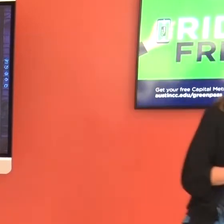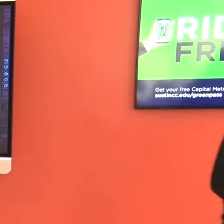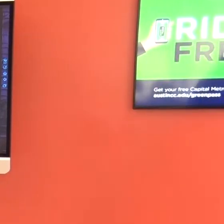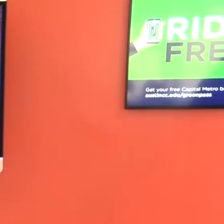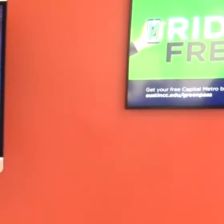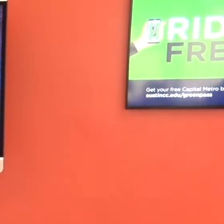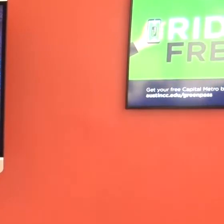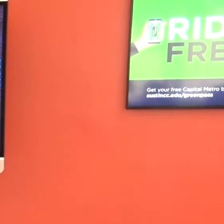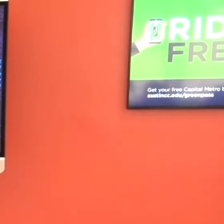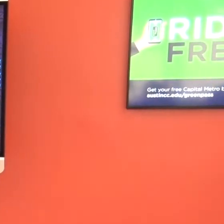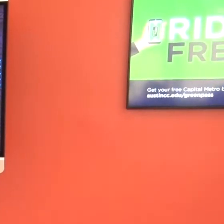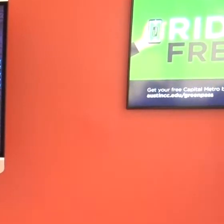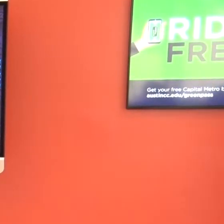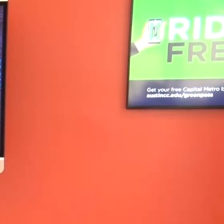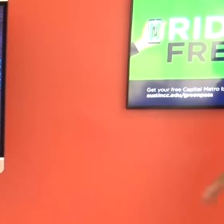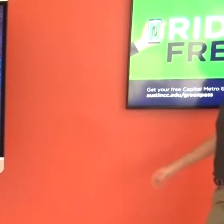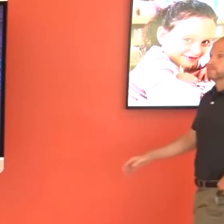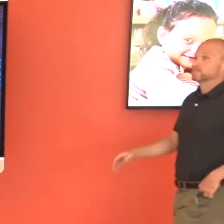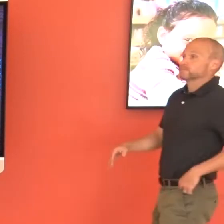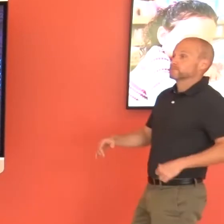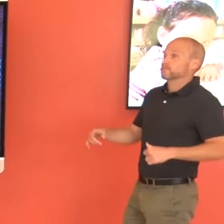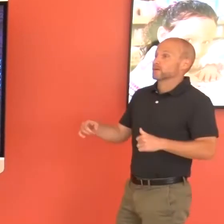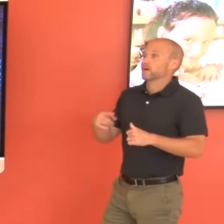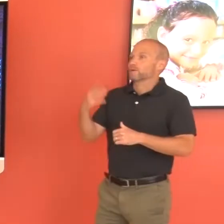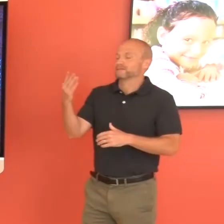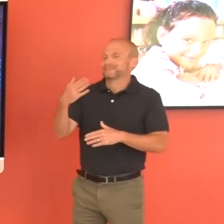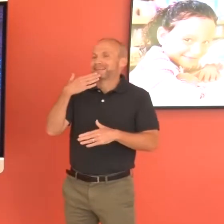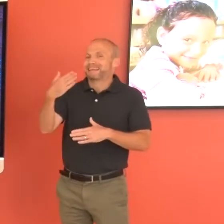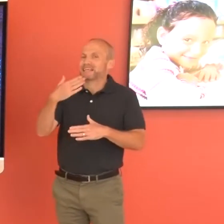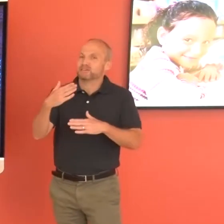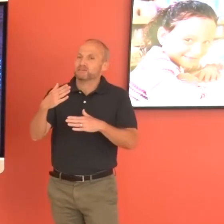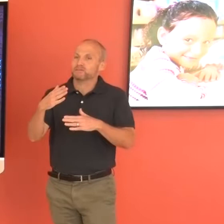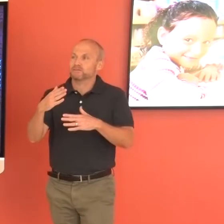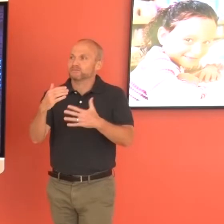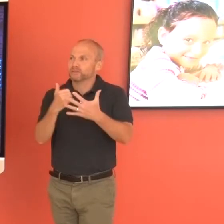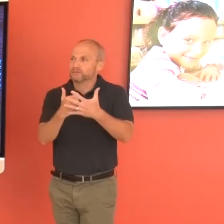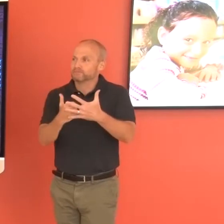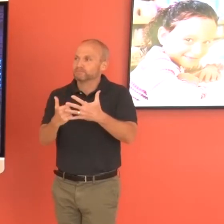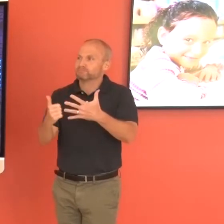I want to say thank you for putting nursing and health sciences